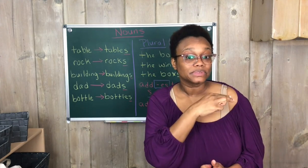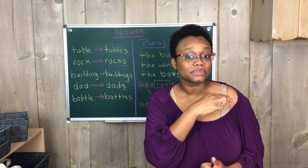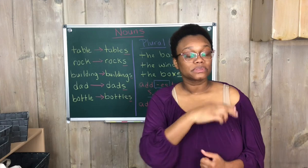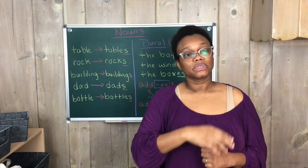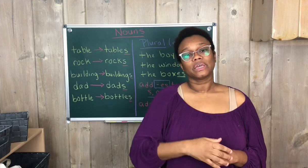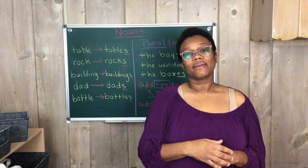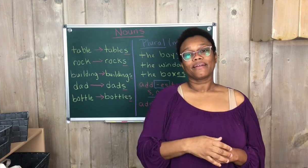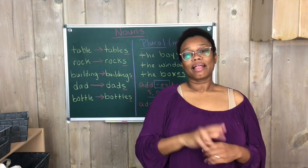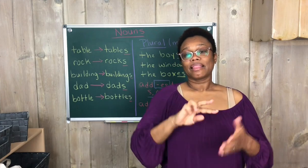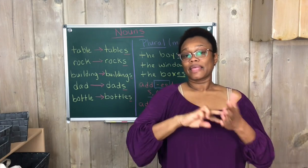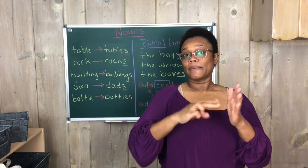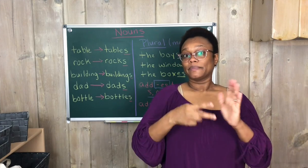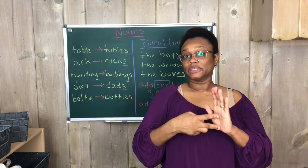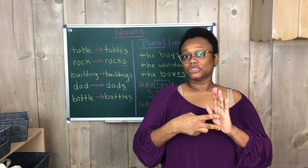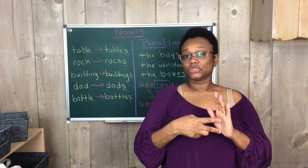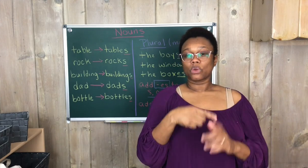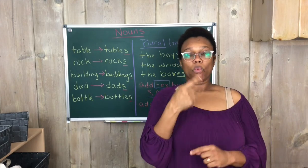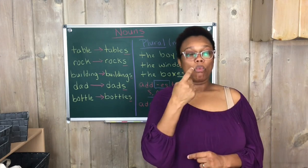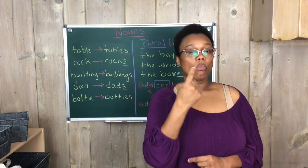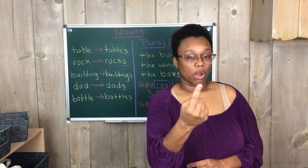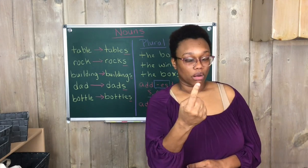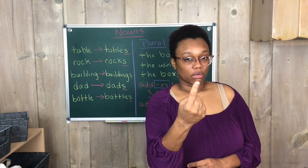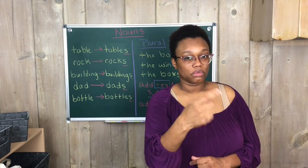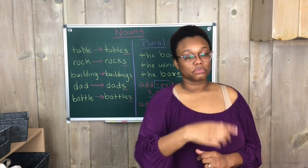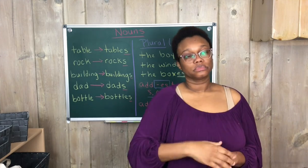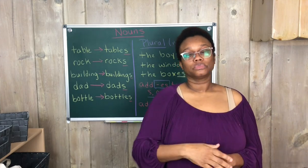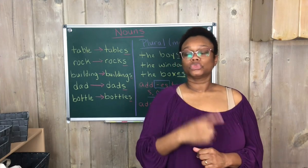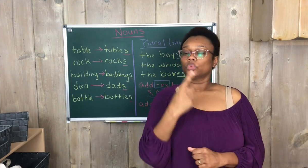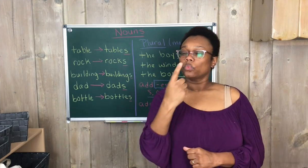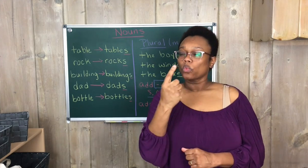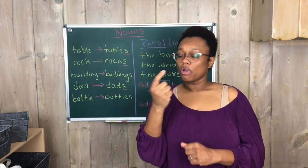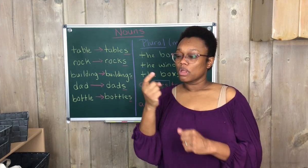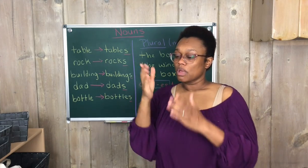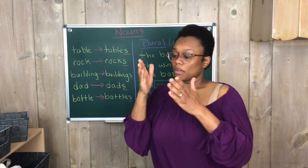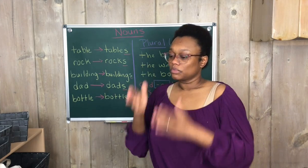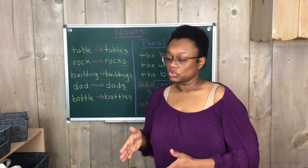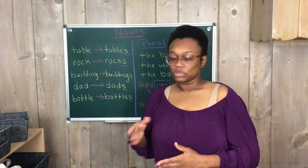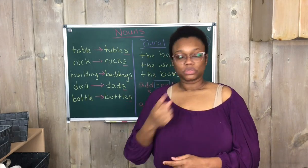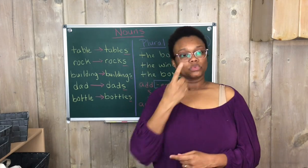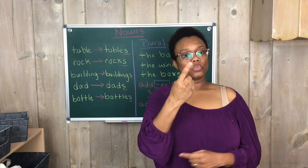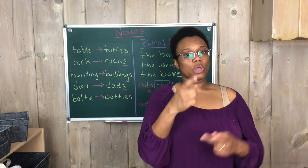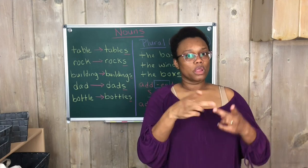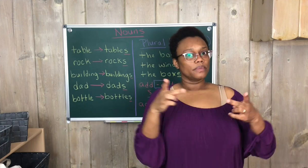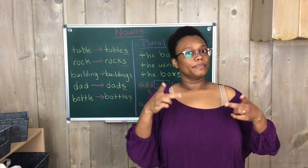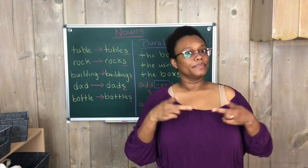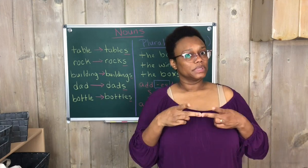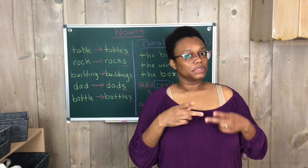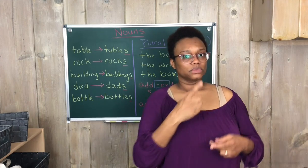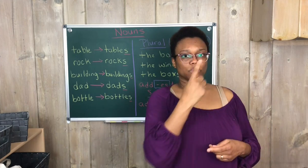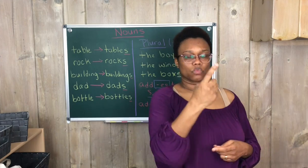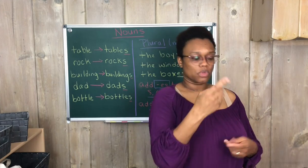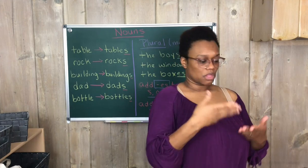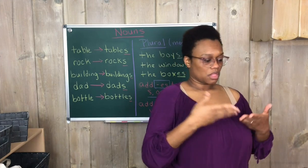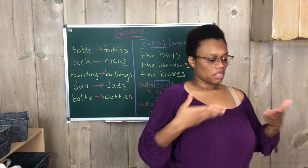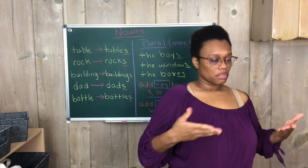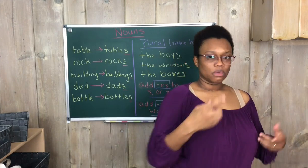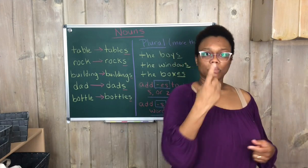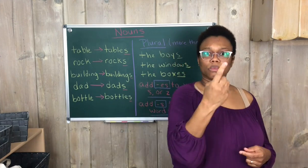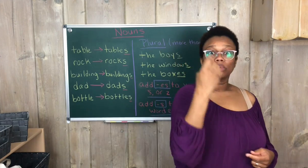Now, for singular nouns, that means only one. One person, one place, one thing,